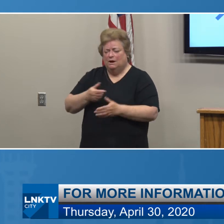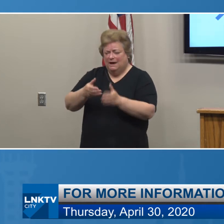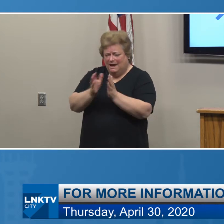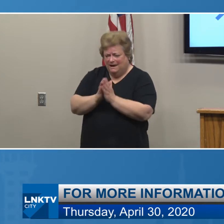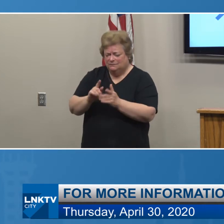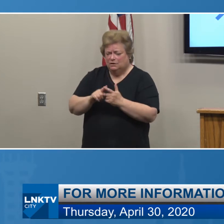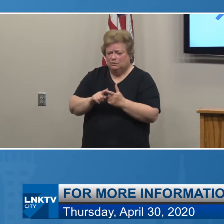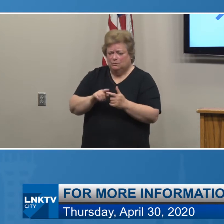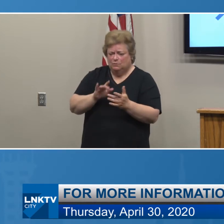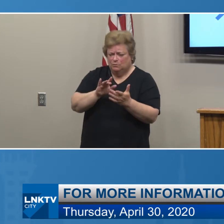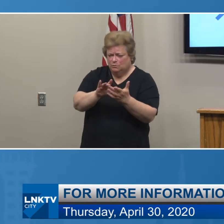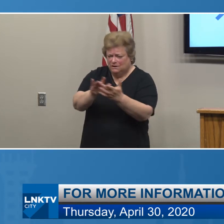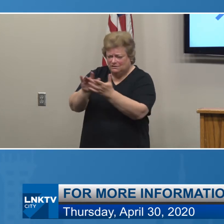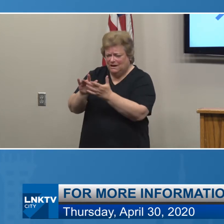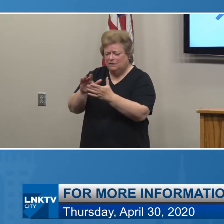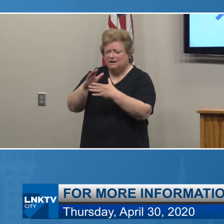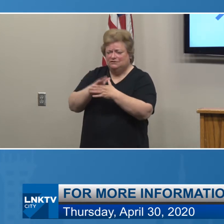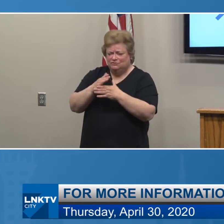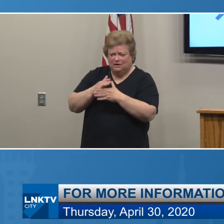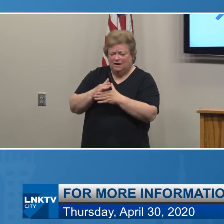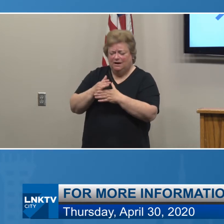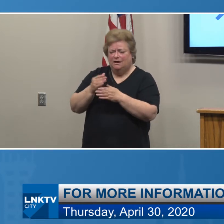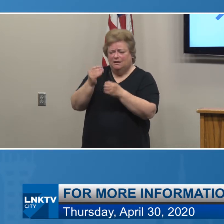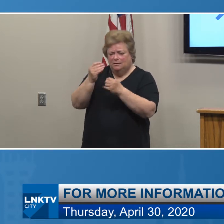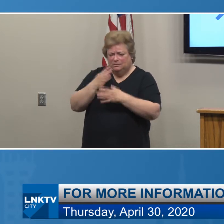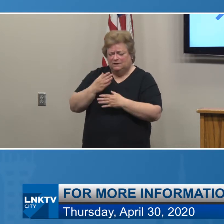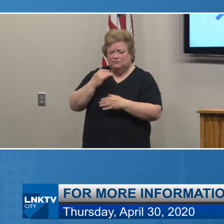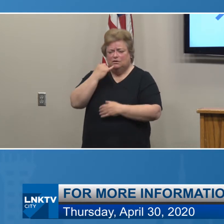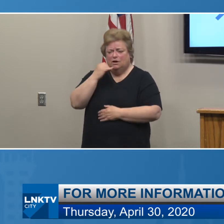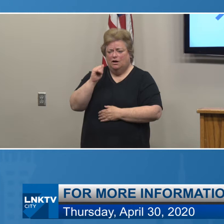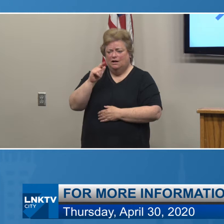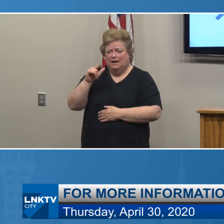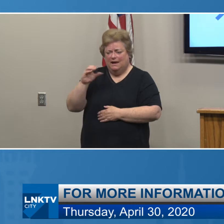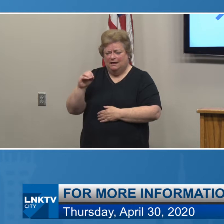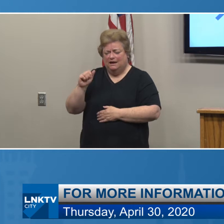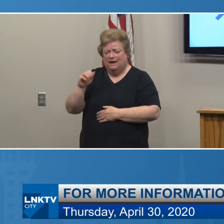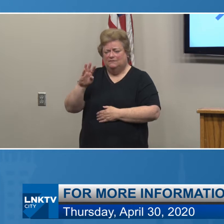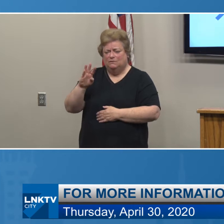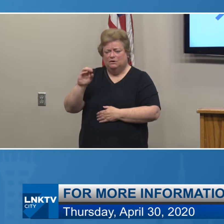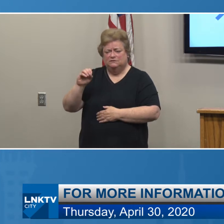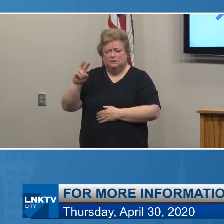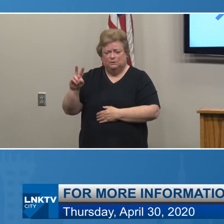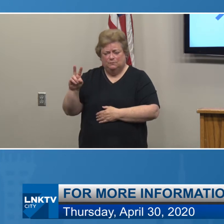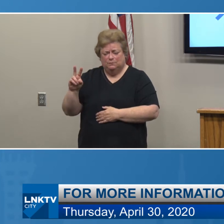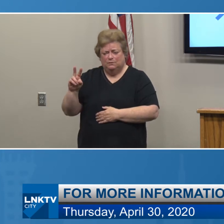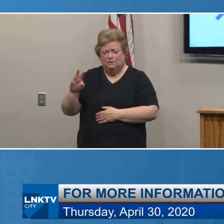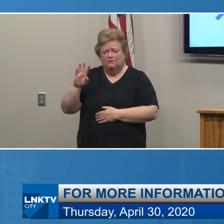to share your connection needs. Please call ALLO at